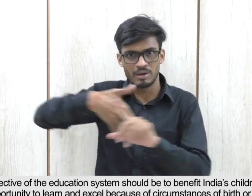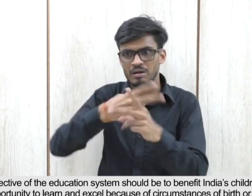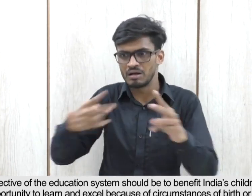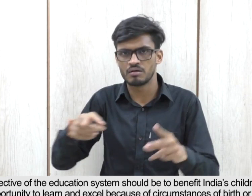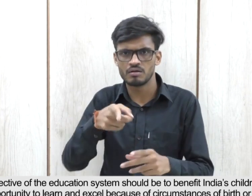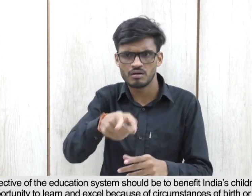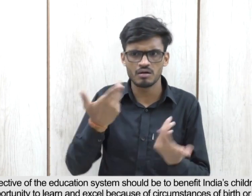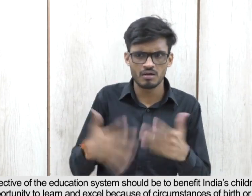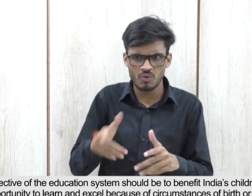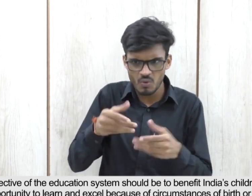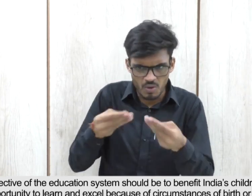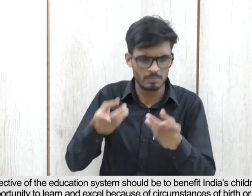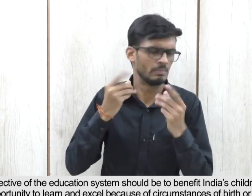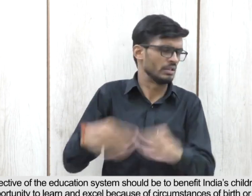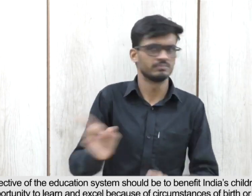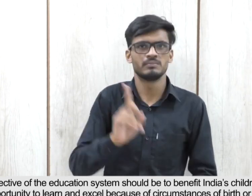birth or background.